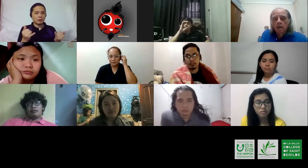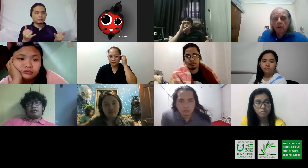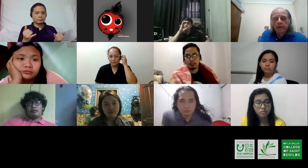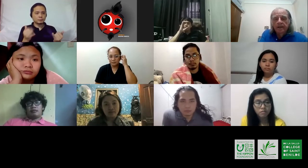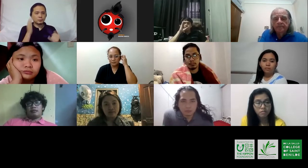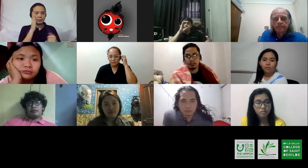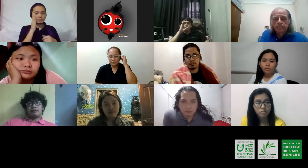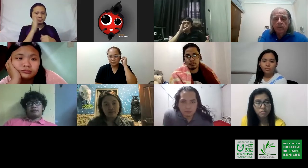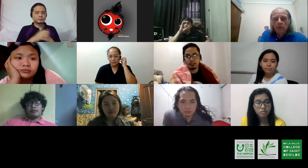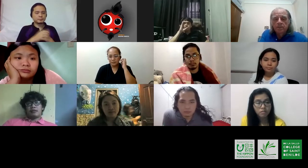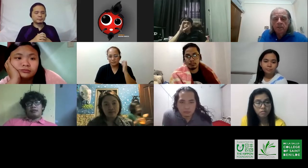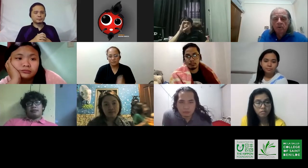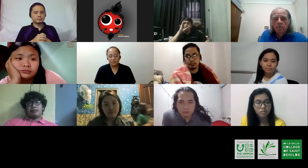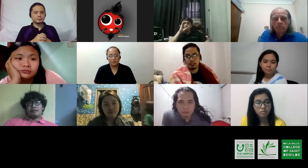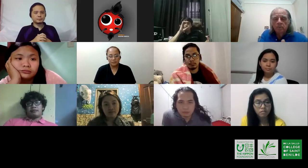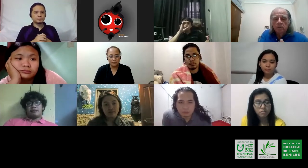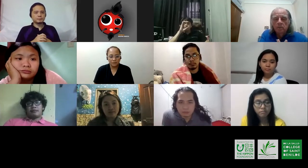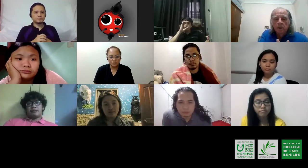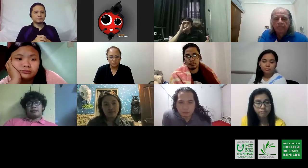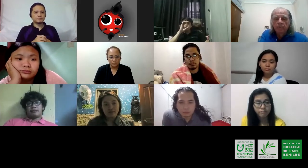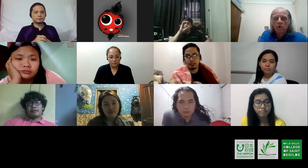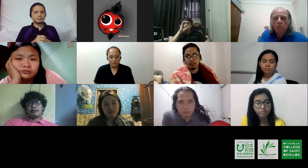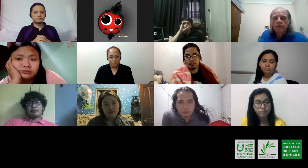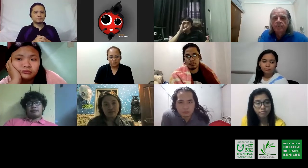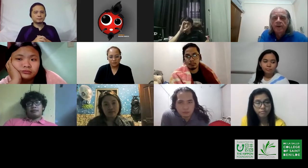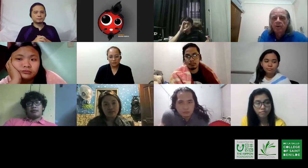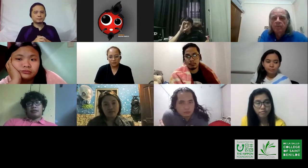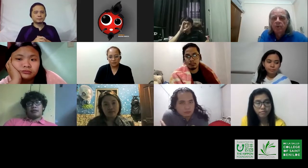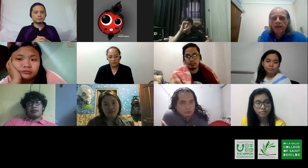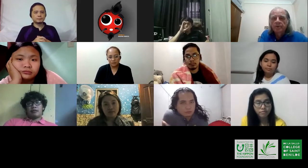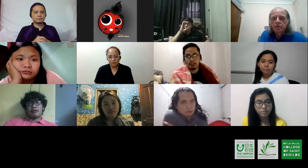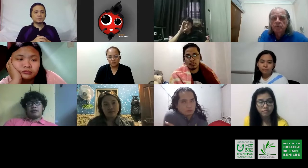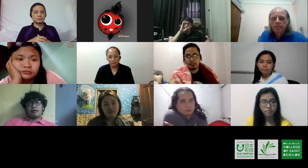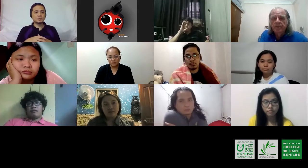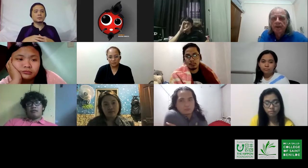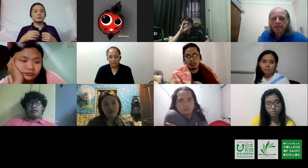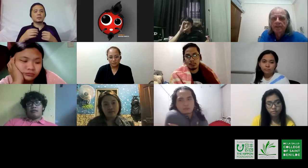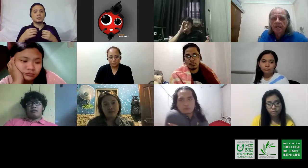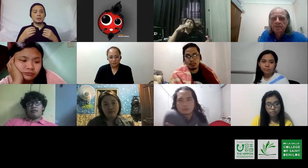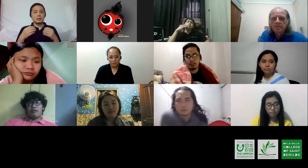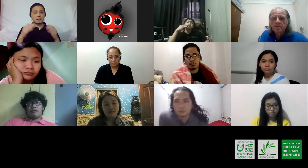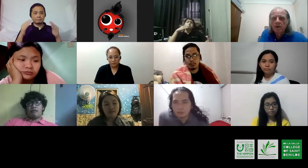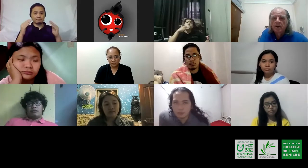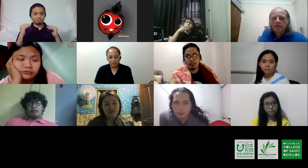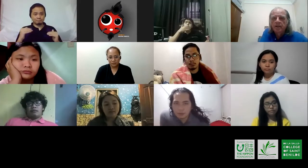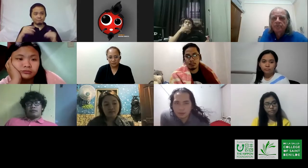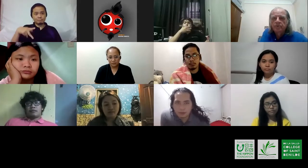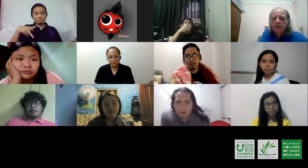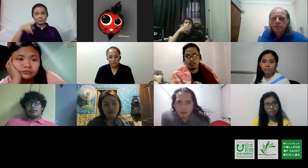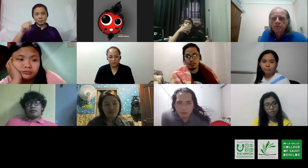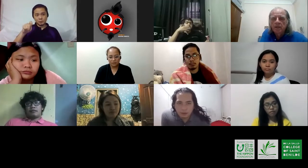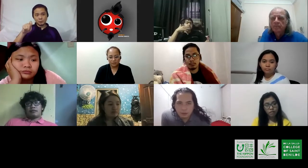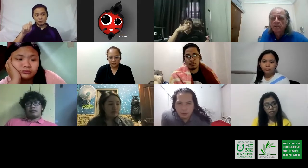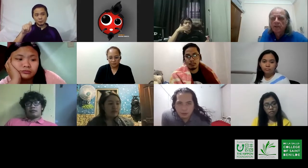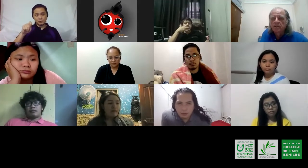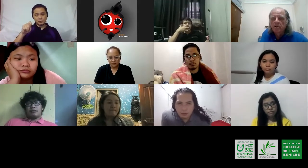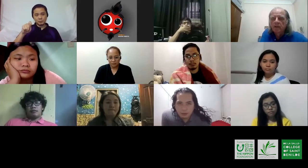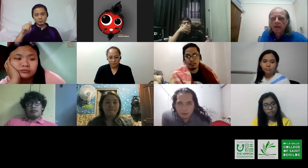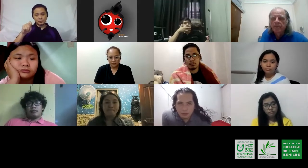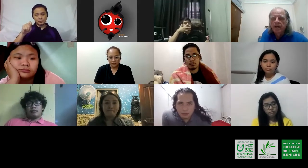Okay, so if you open the PowerPoint, how to prepare the tests on introduction, not